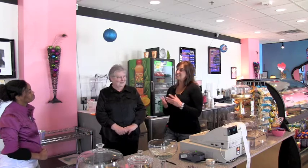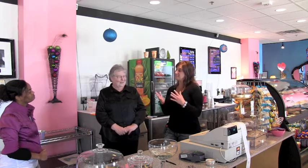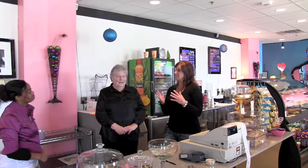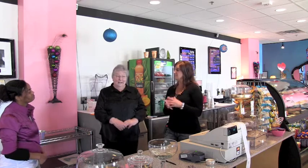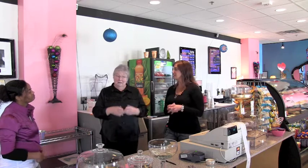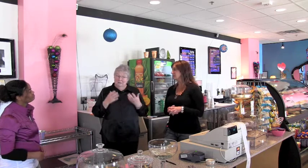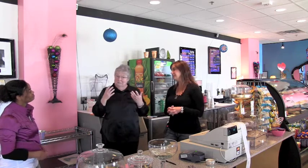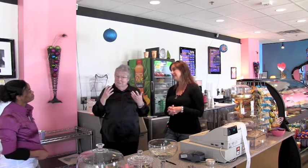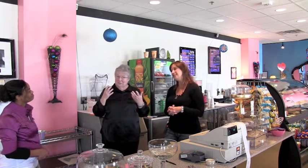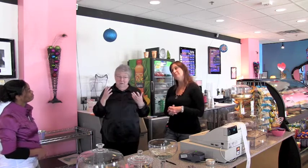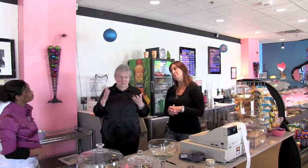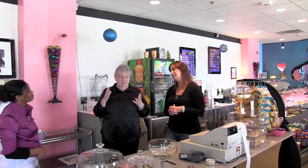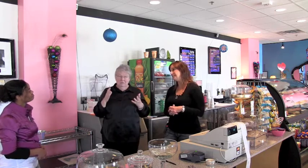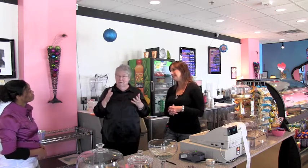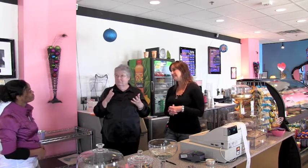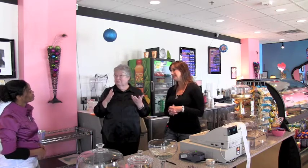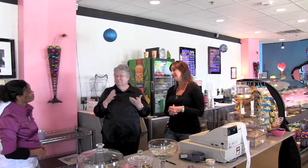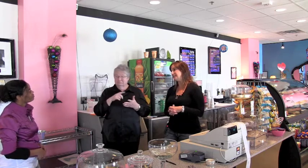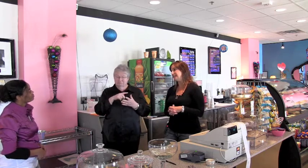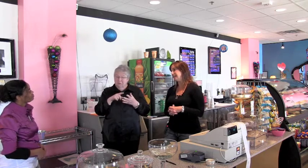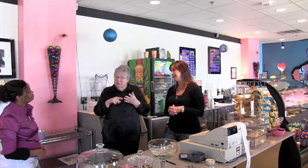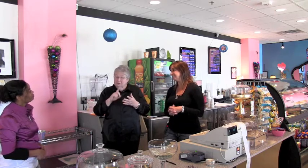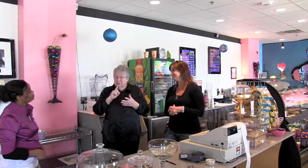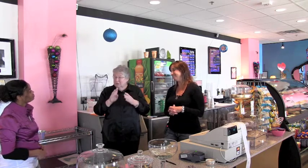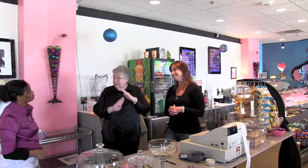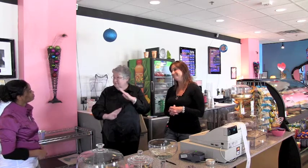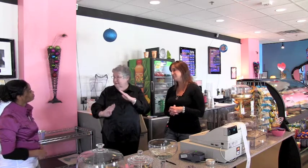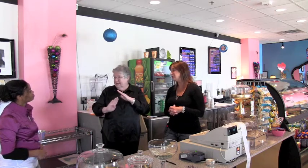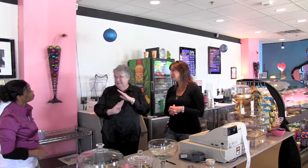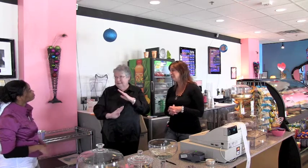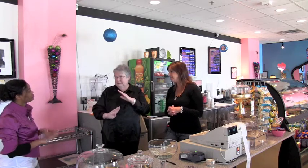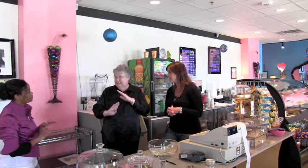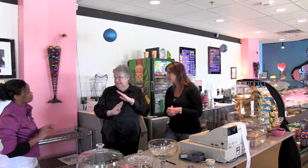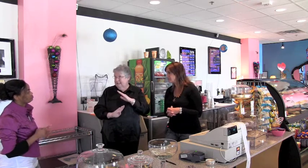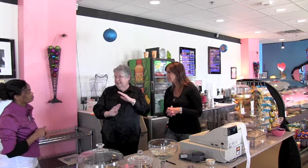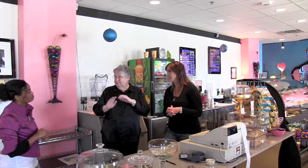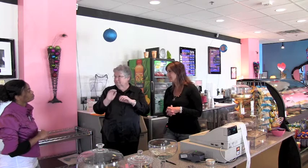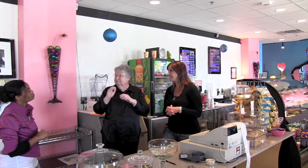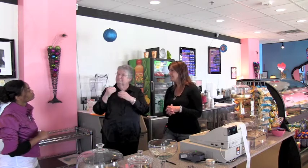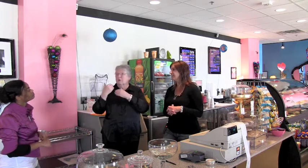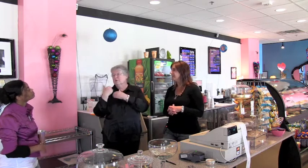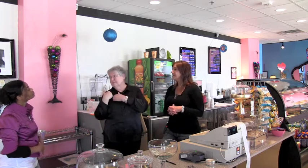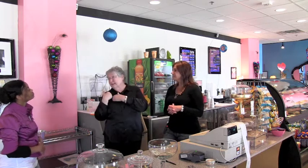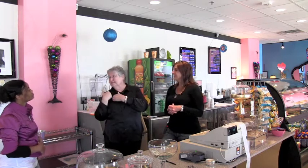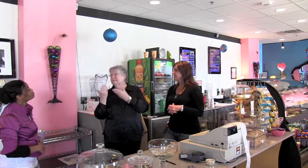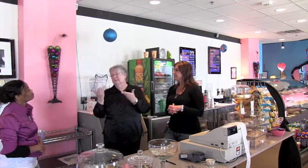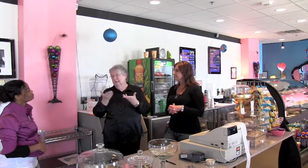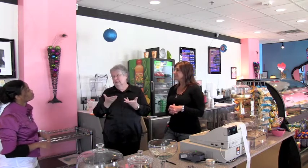So those are really the basic duties, I should say.